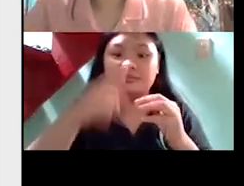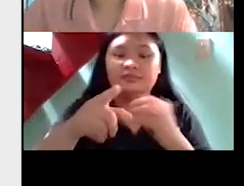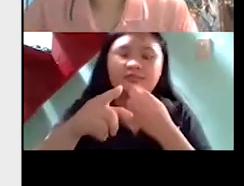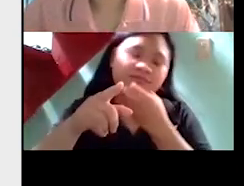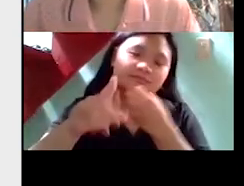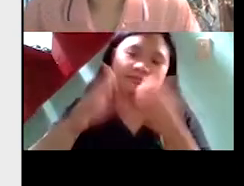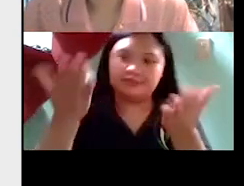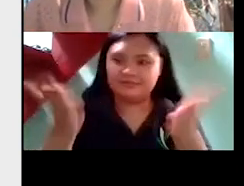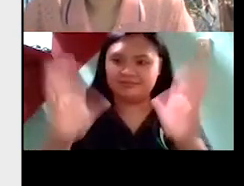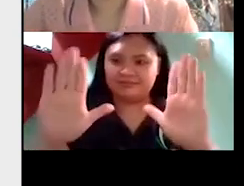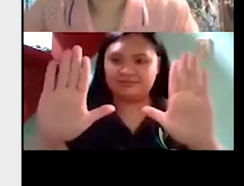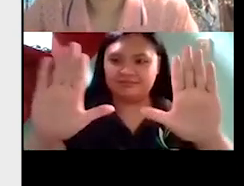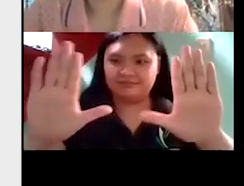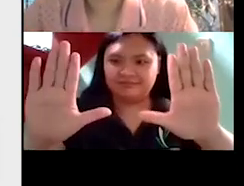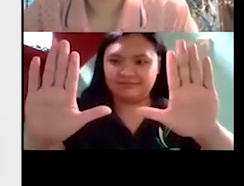Okay.